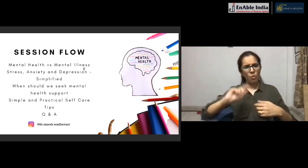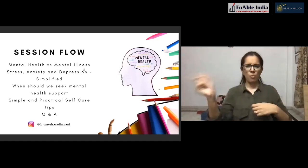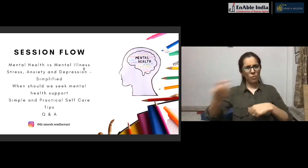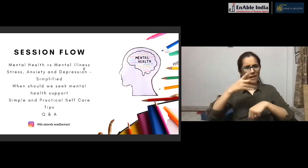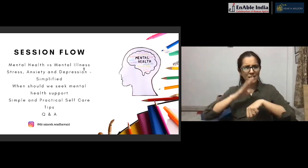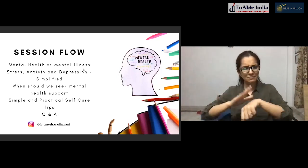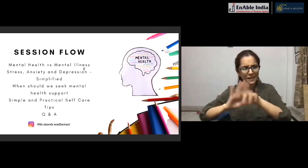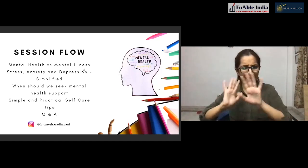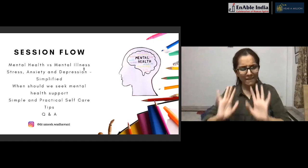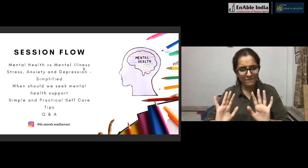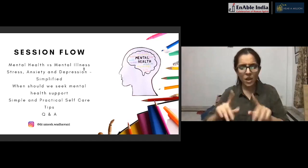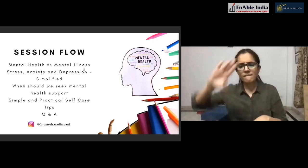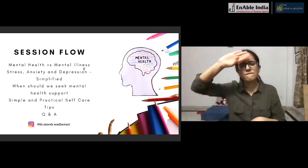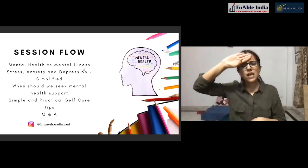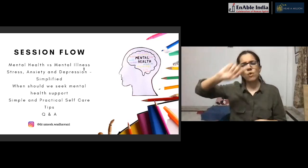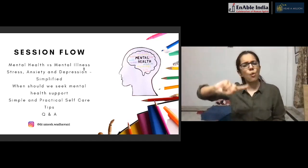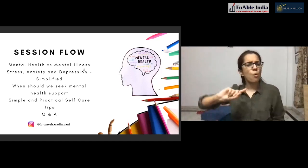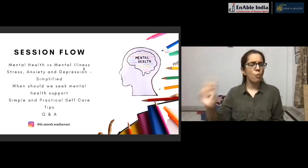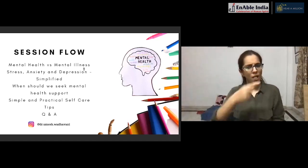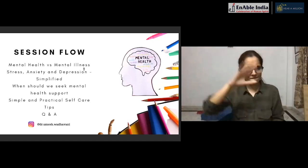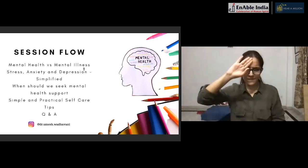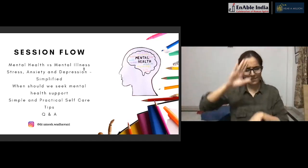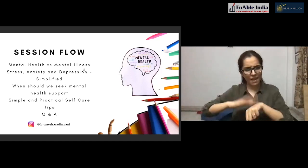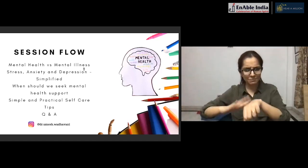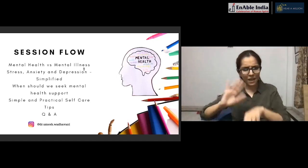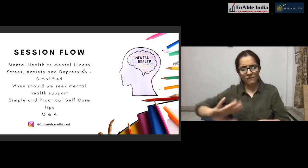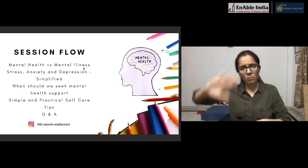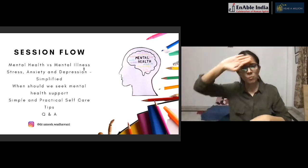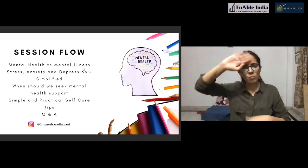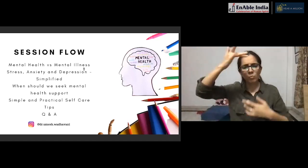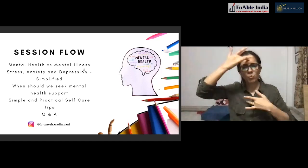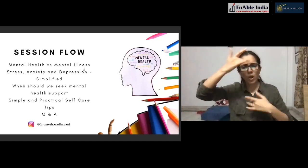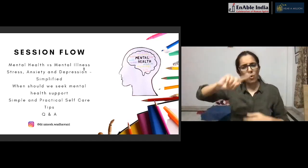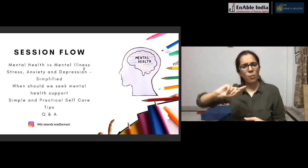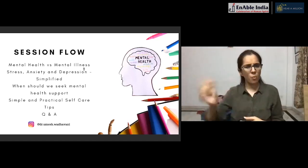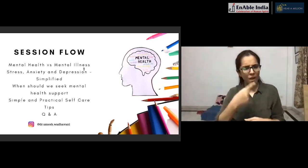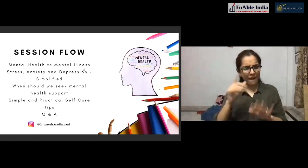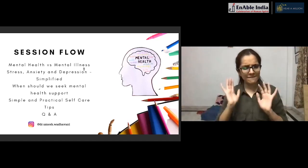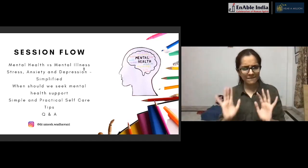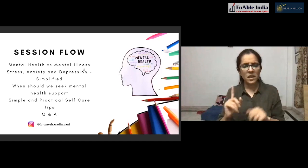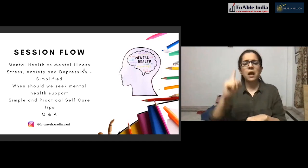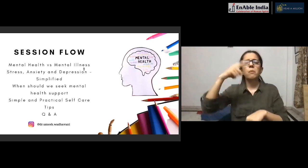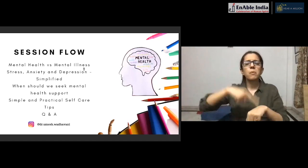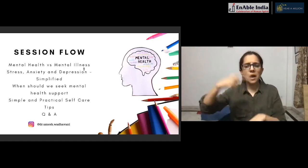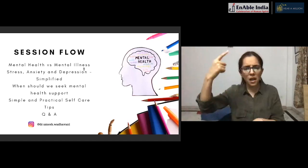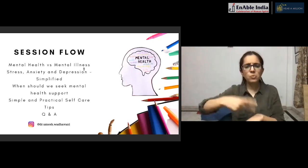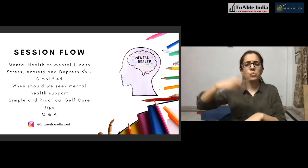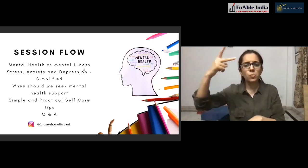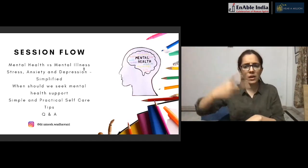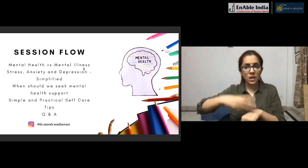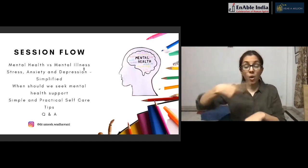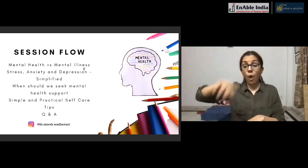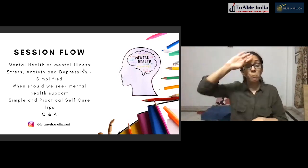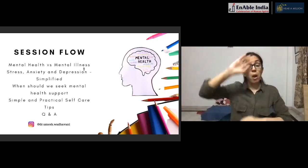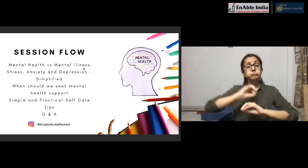most common thing is fever. Like we all have had fever in our lives, right? Once or twice or sometimes, right? Is there anyone who